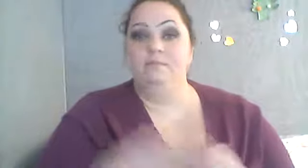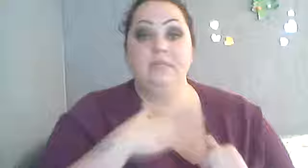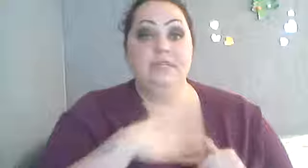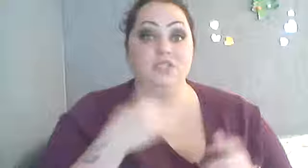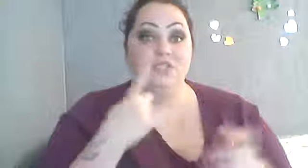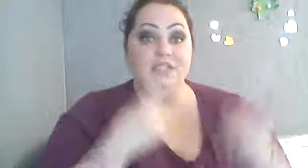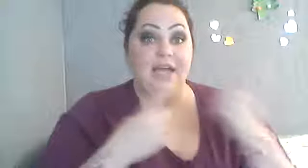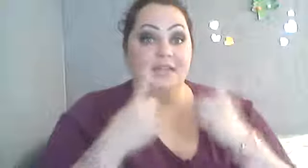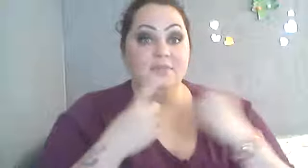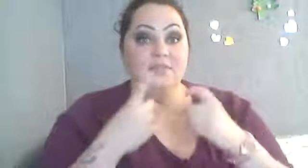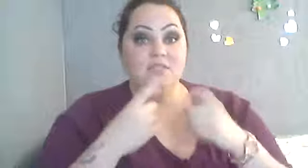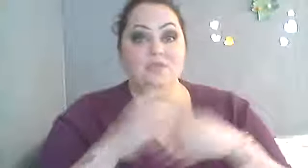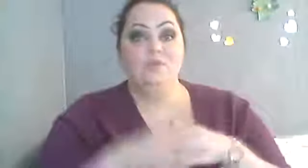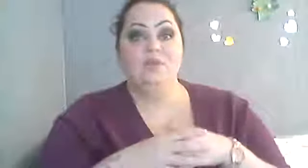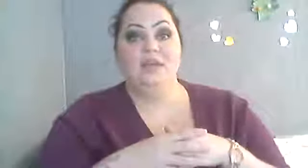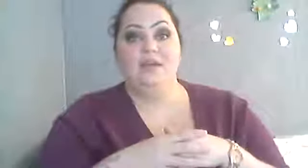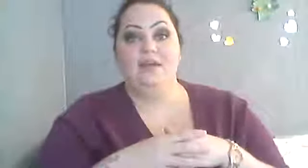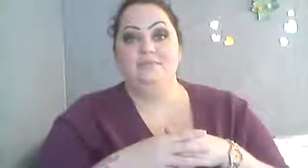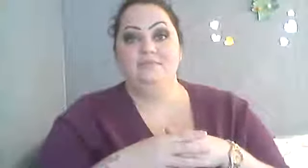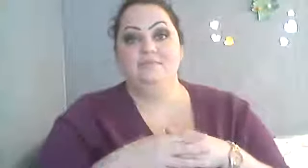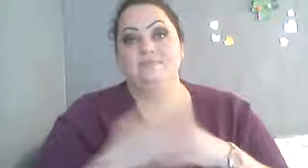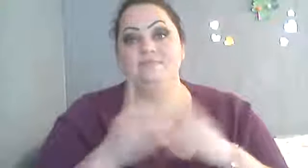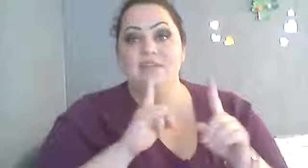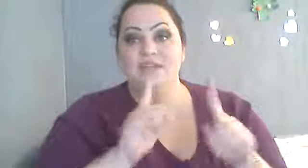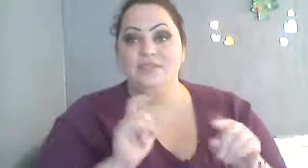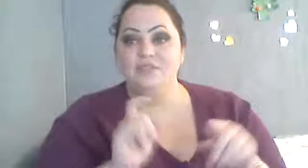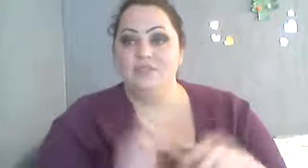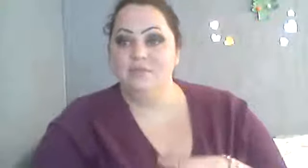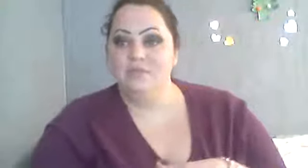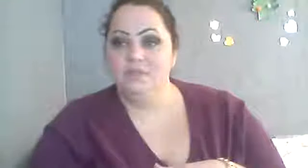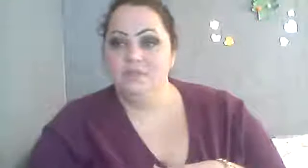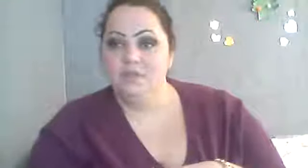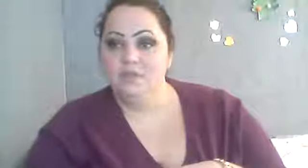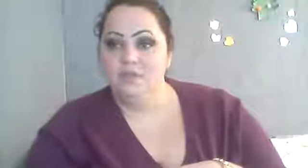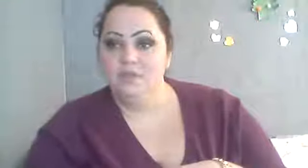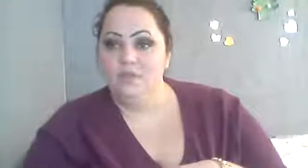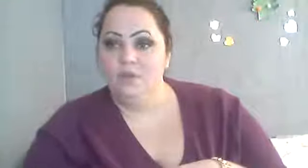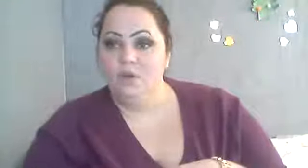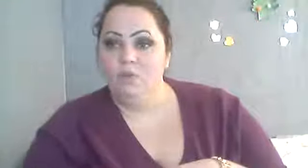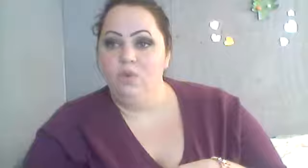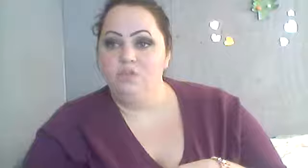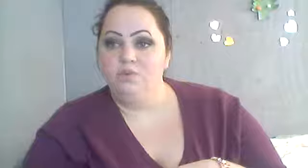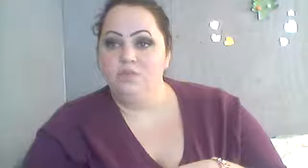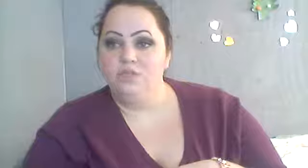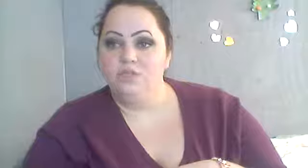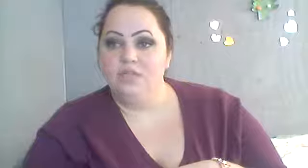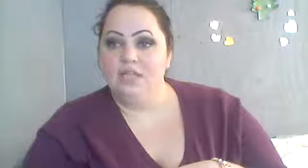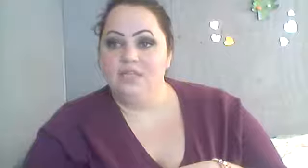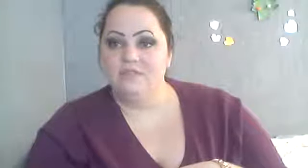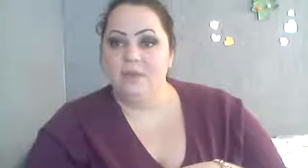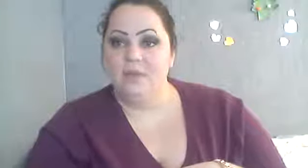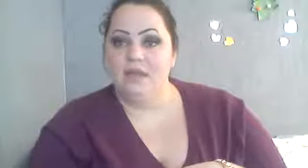Please just ask me so we can answer them. What do you want us to do with the classifier packet?